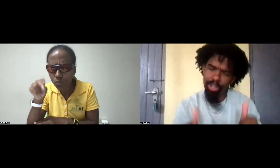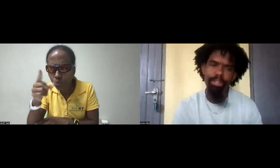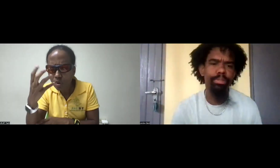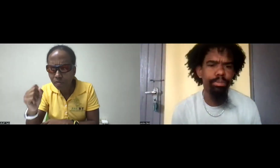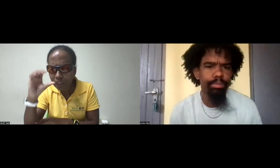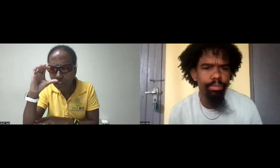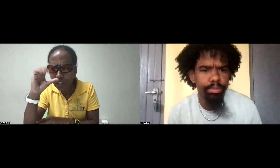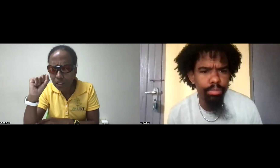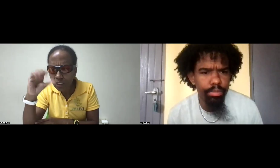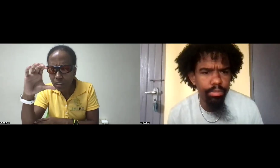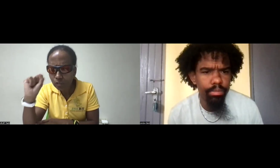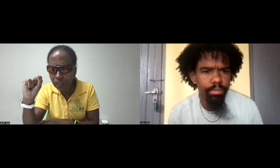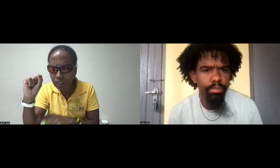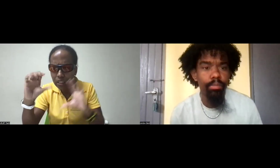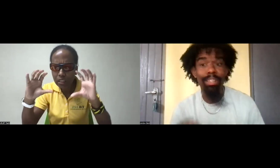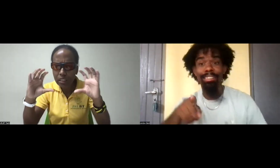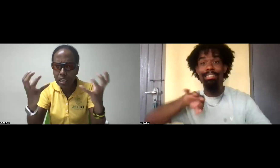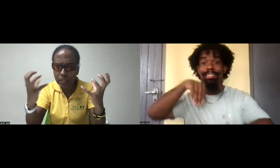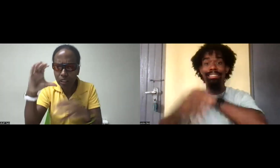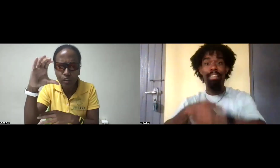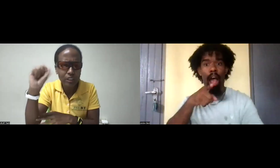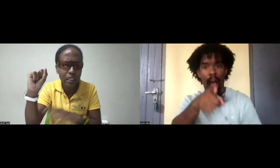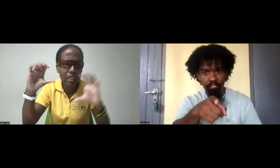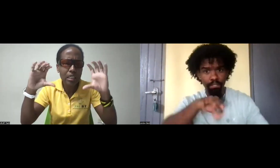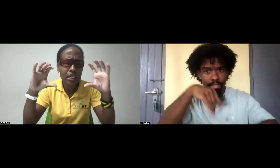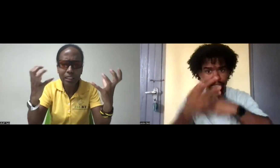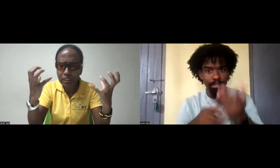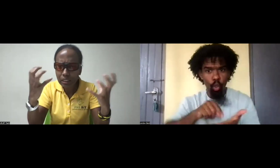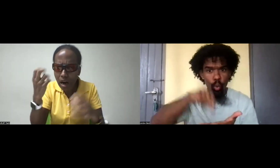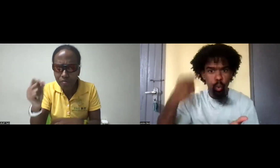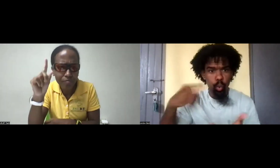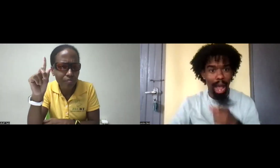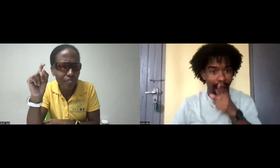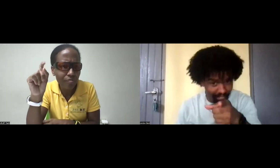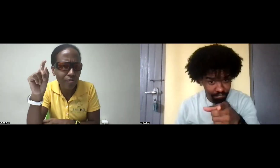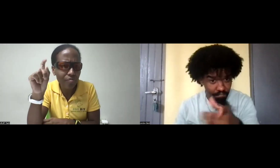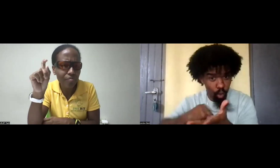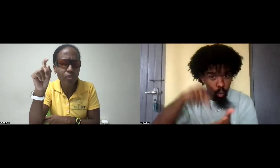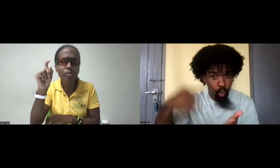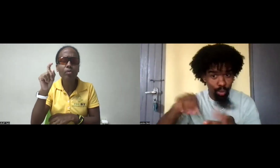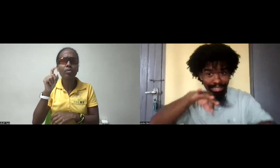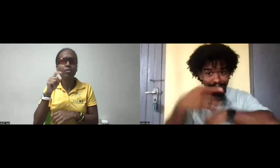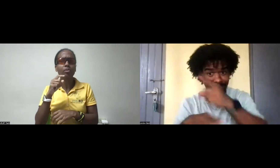by the name AA, says, do you have country sign class?